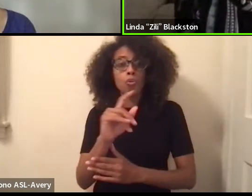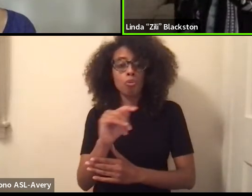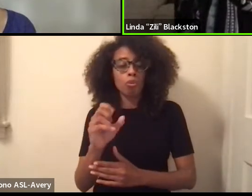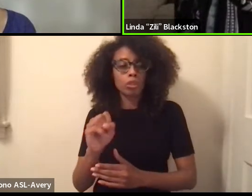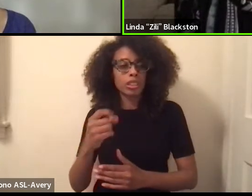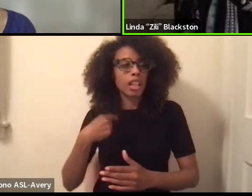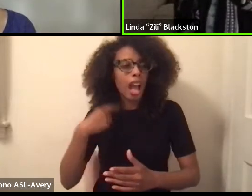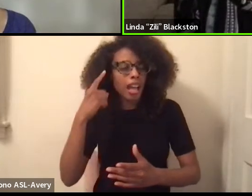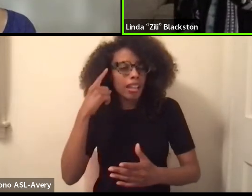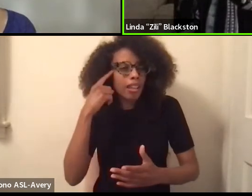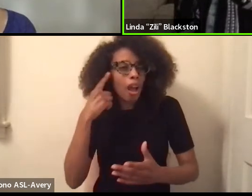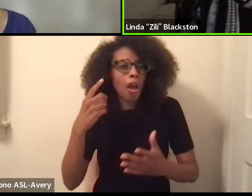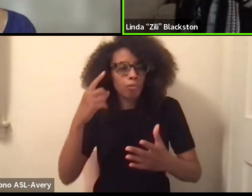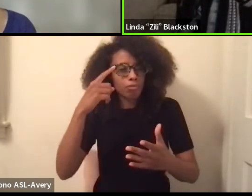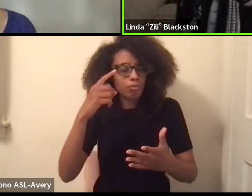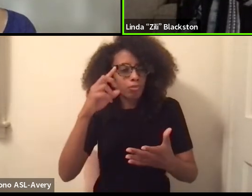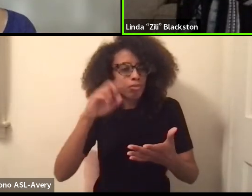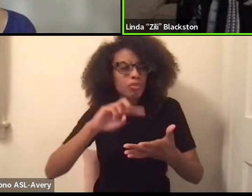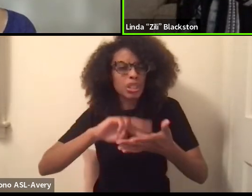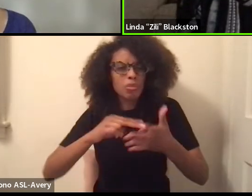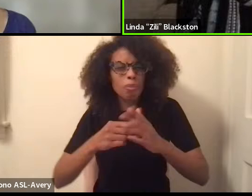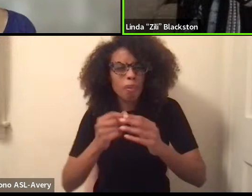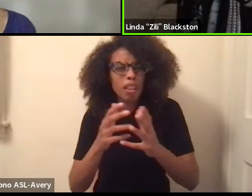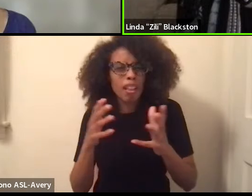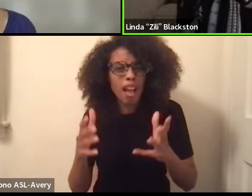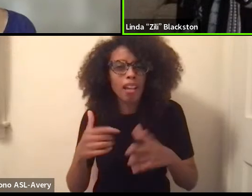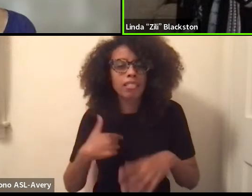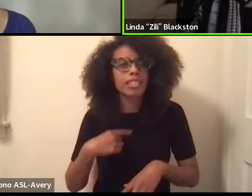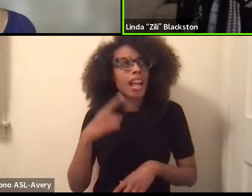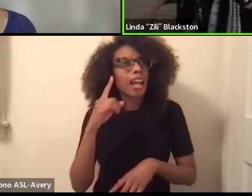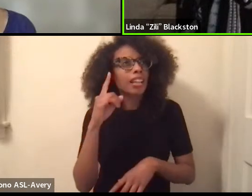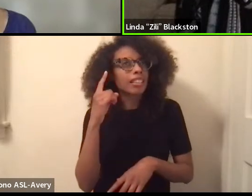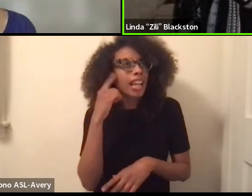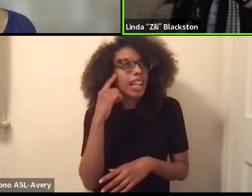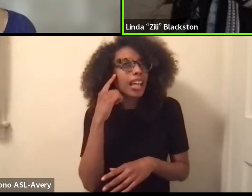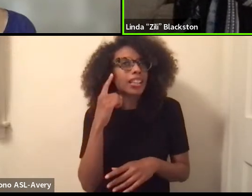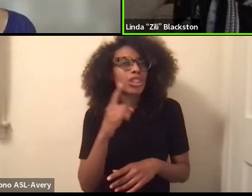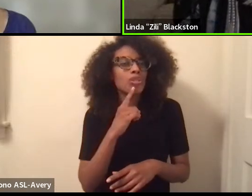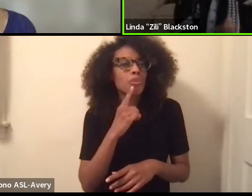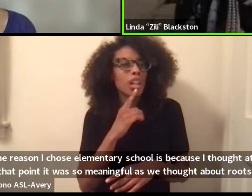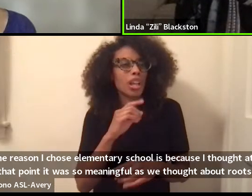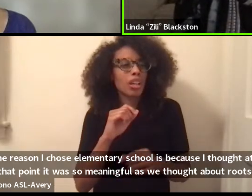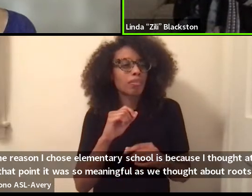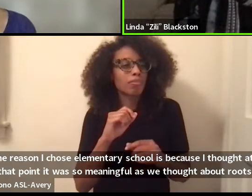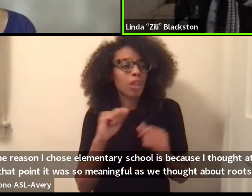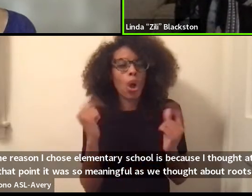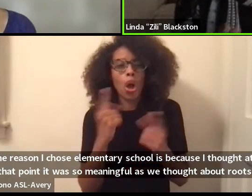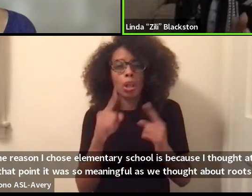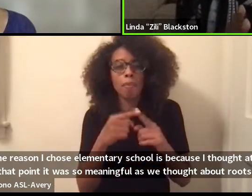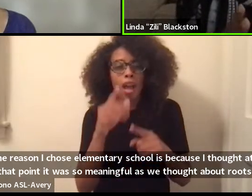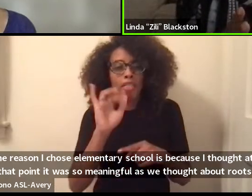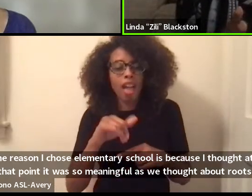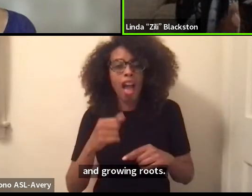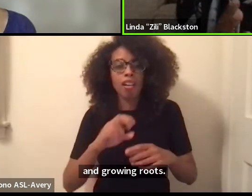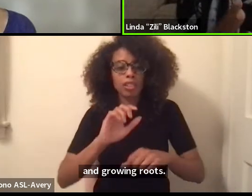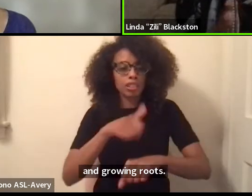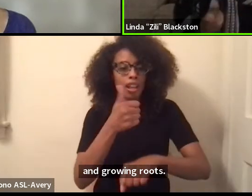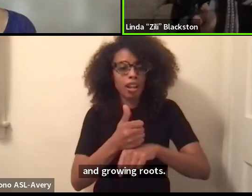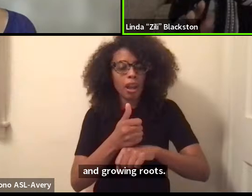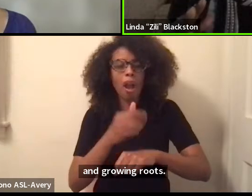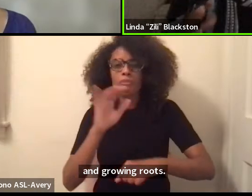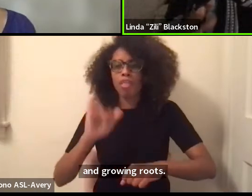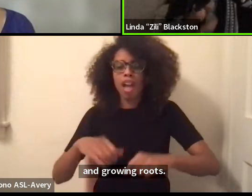that's really what I think it's all about, is like building that base, building the roots,